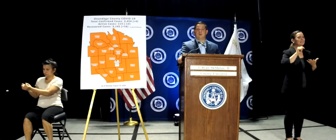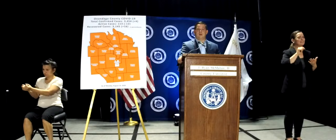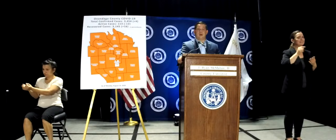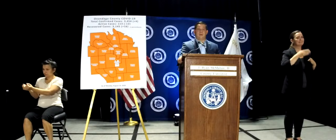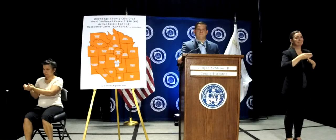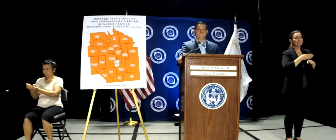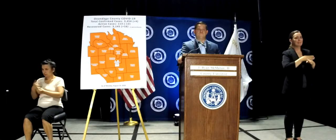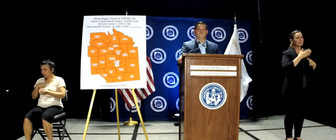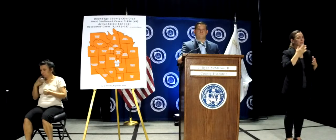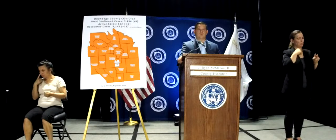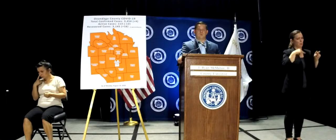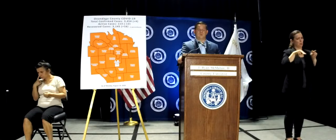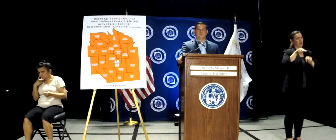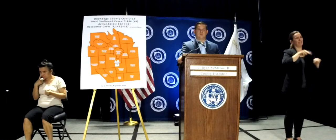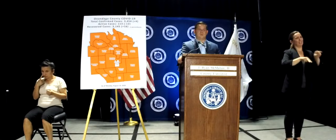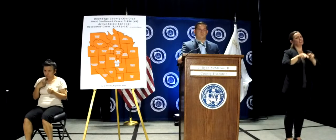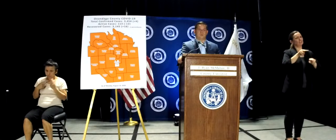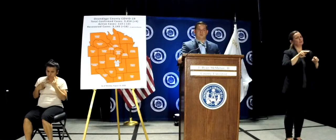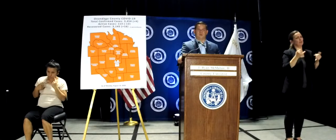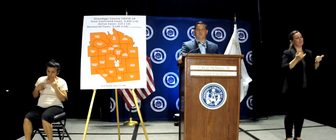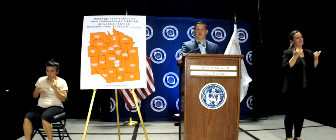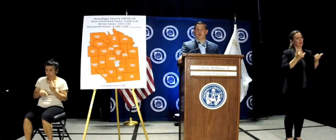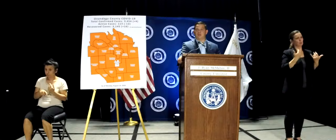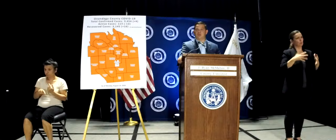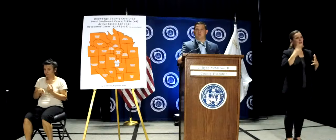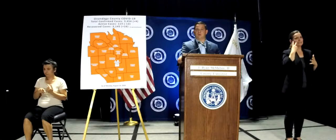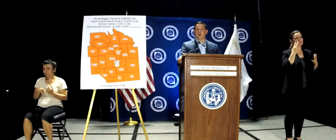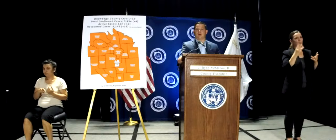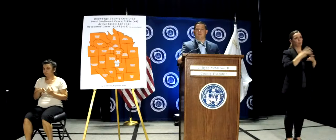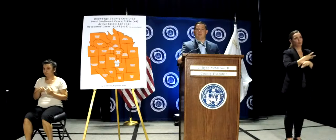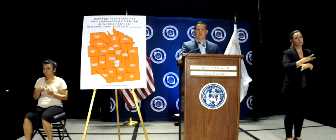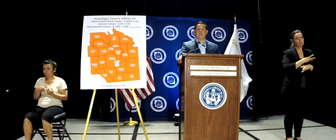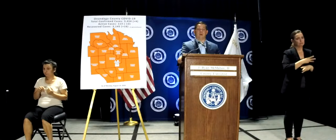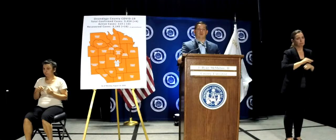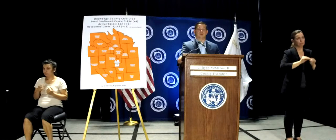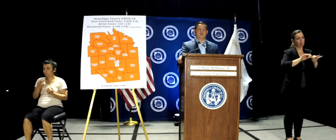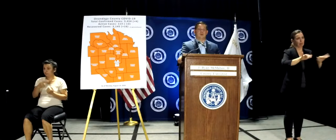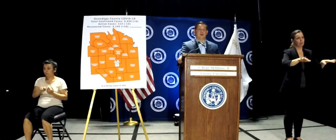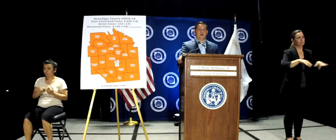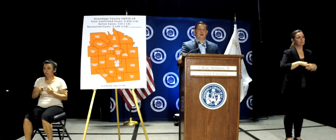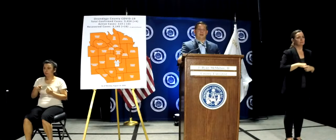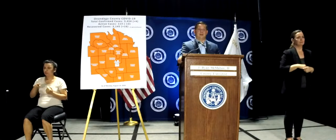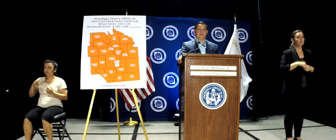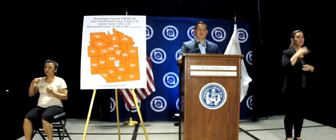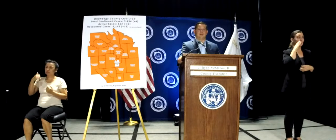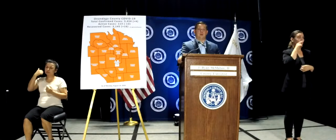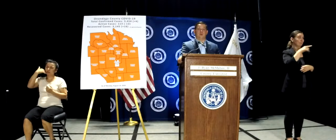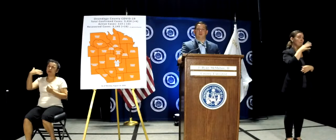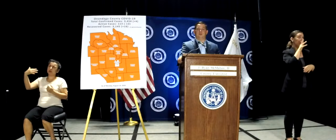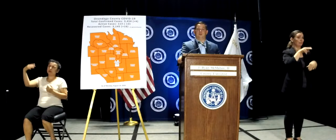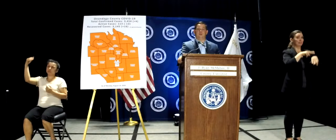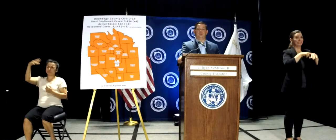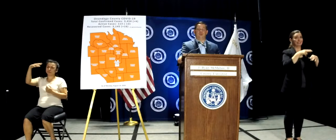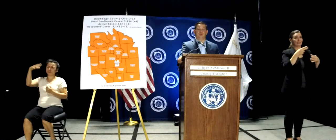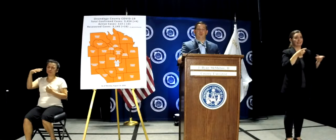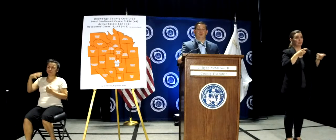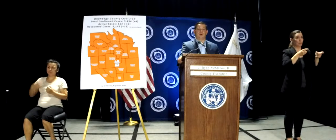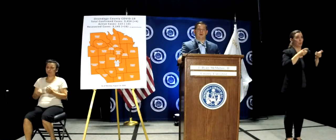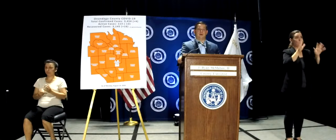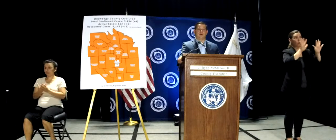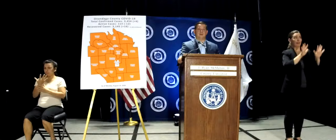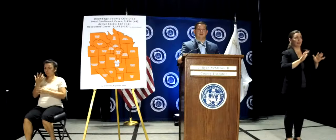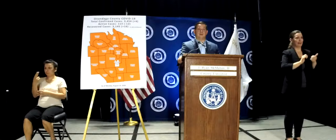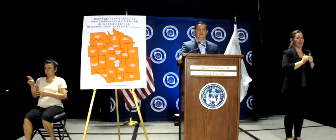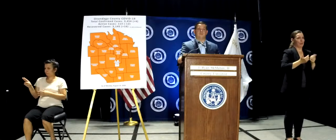this. This is a result of Mother Nature. Not much that we can